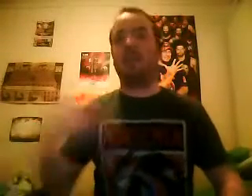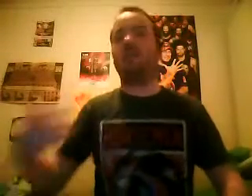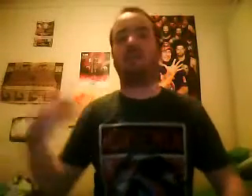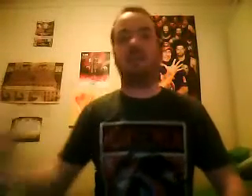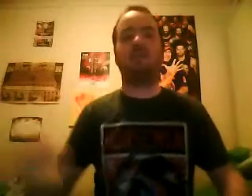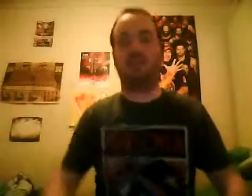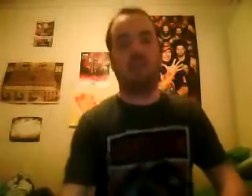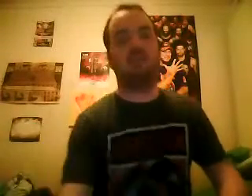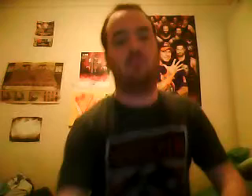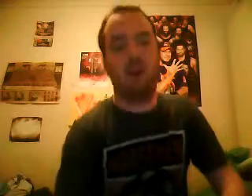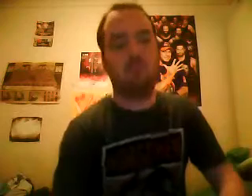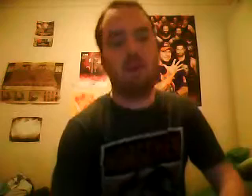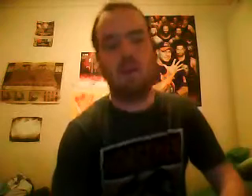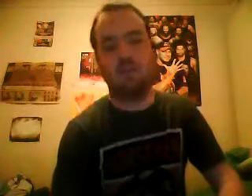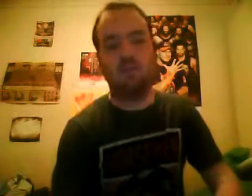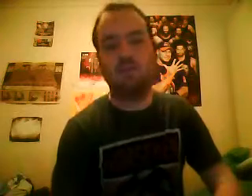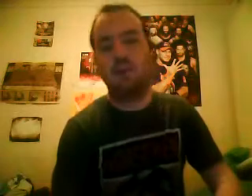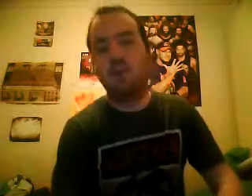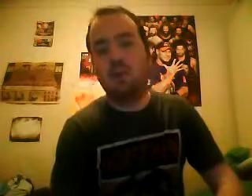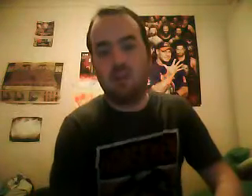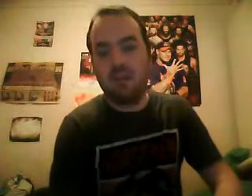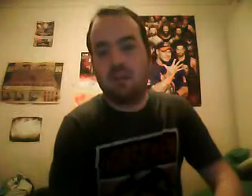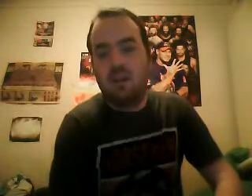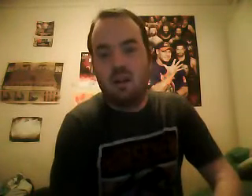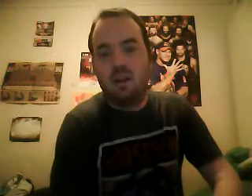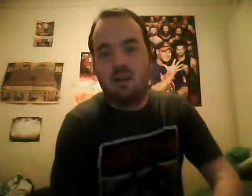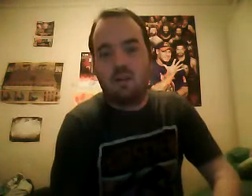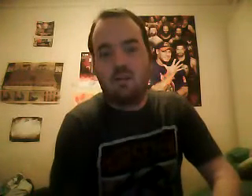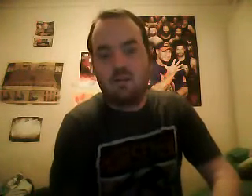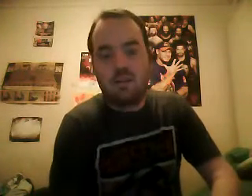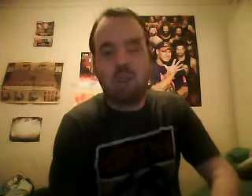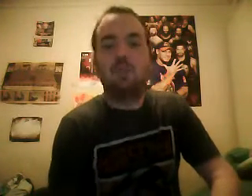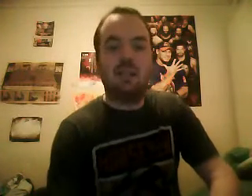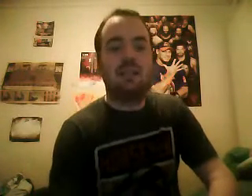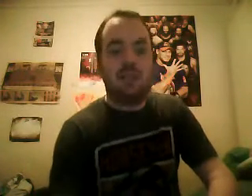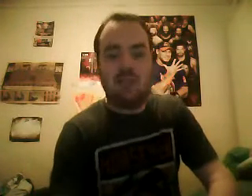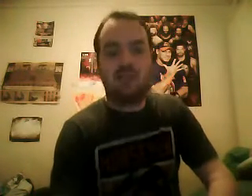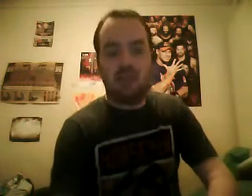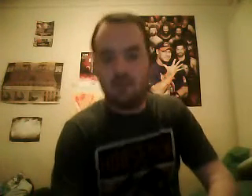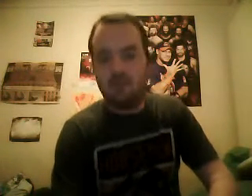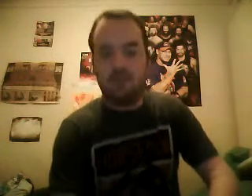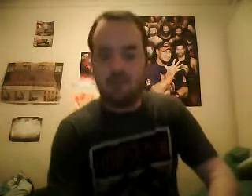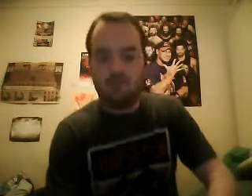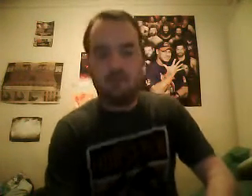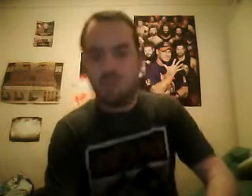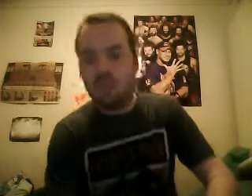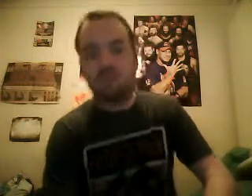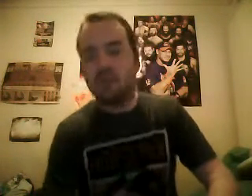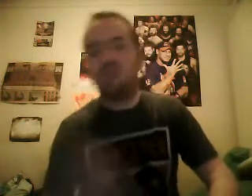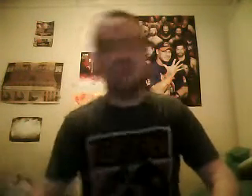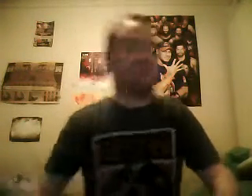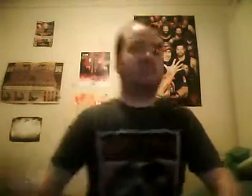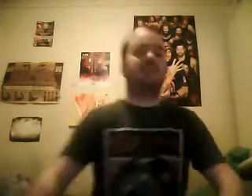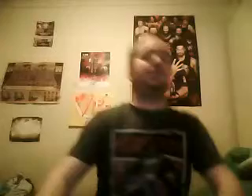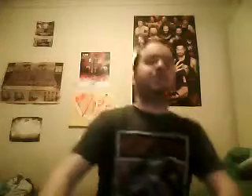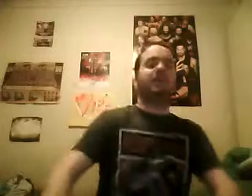I hate to keep bringing up the wild card rule, but they really need to get rid of it. They really do need to get rid of that